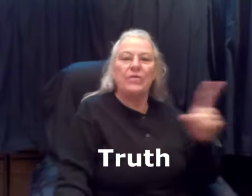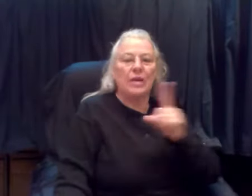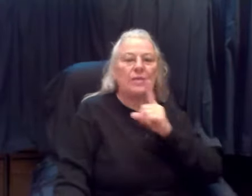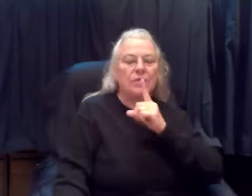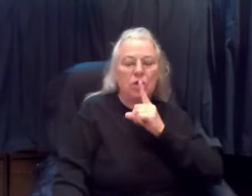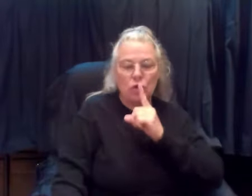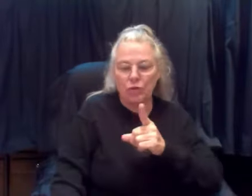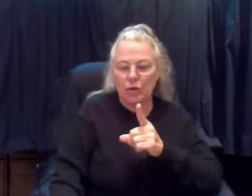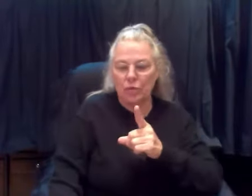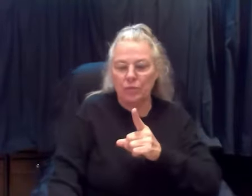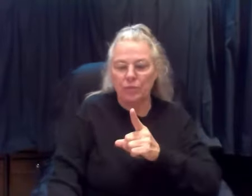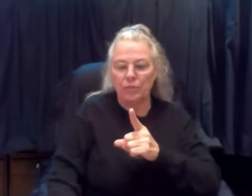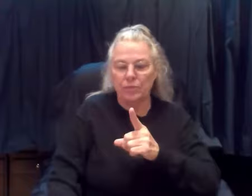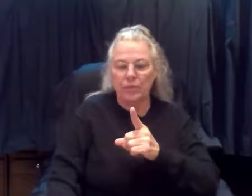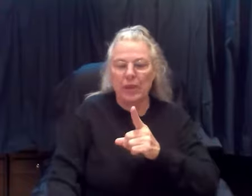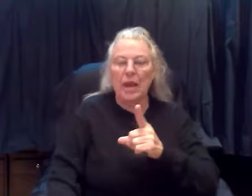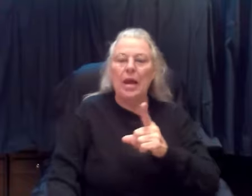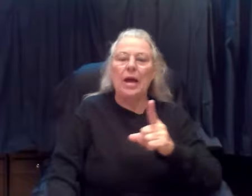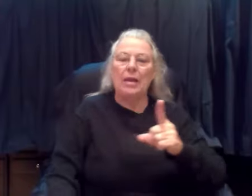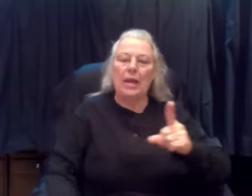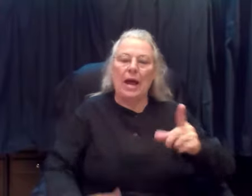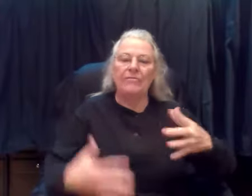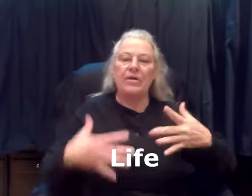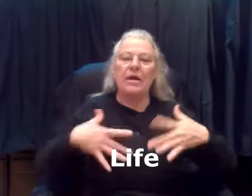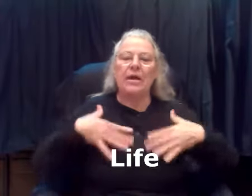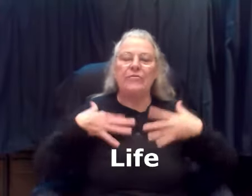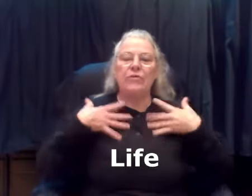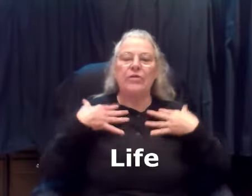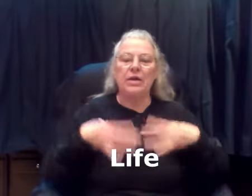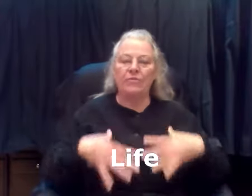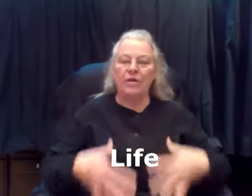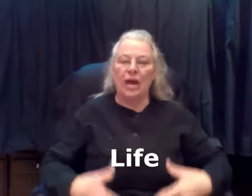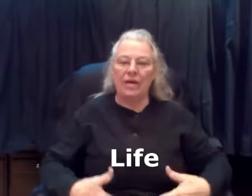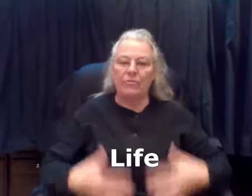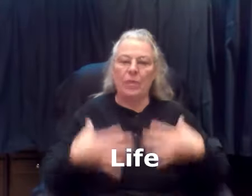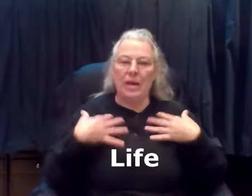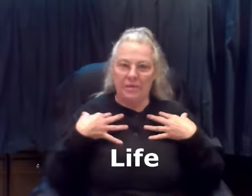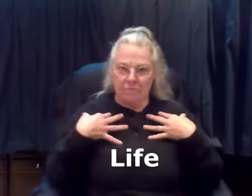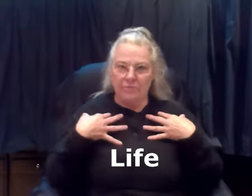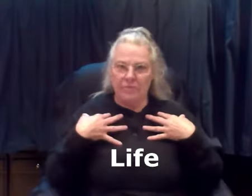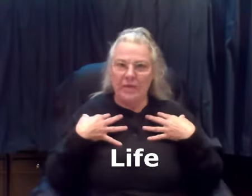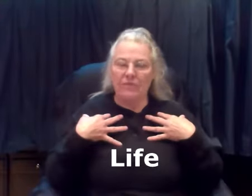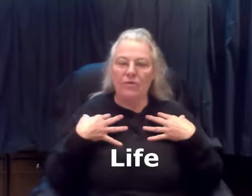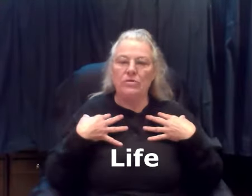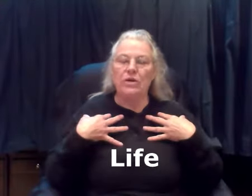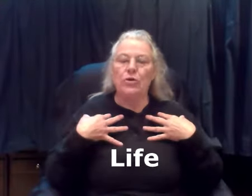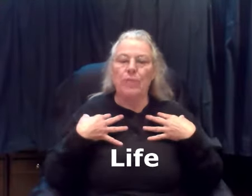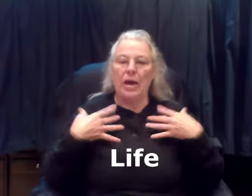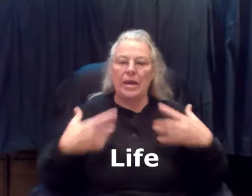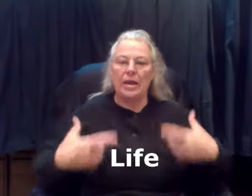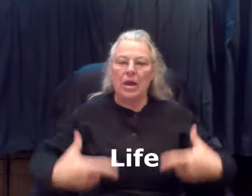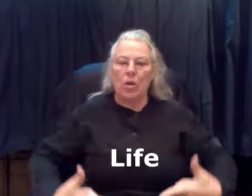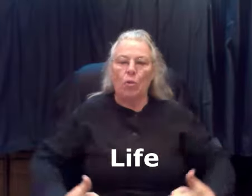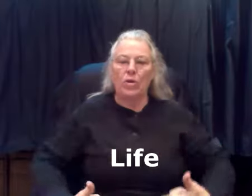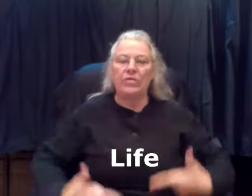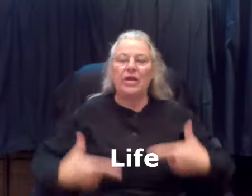lips. True. Life, if you think of the lifeblood that flows in your body, with the